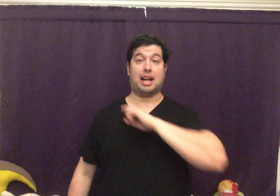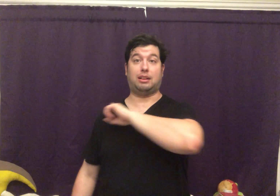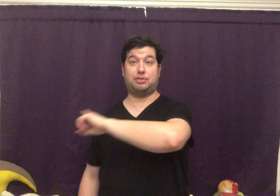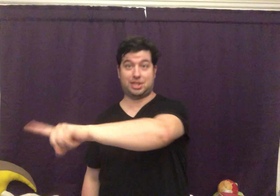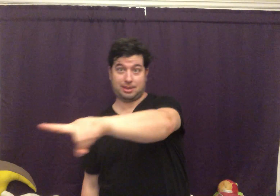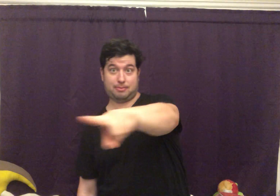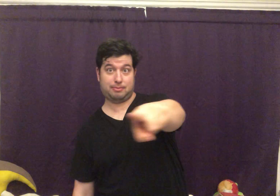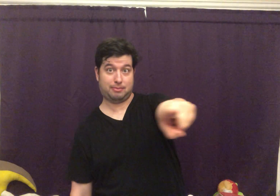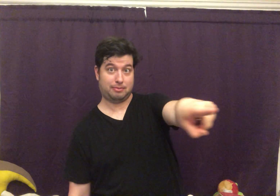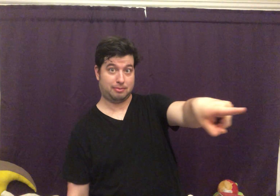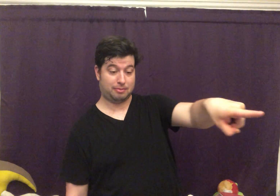themselves.